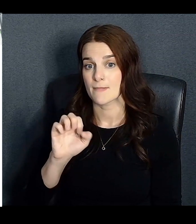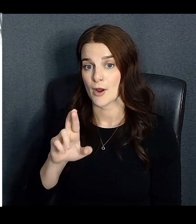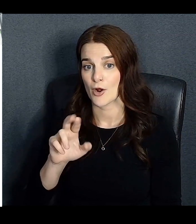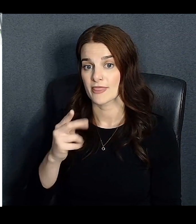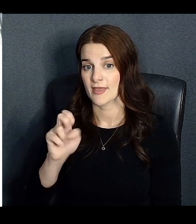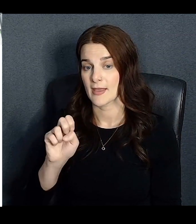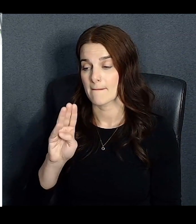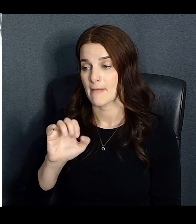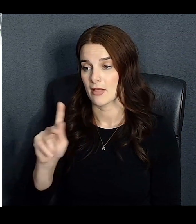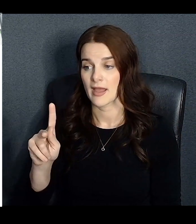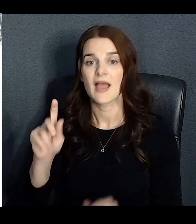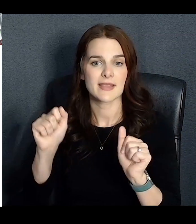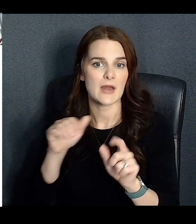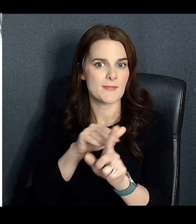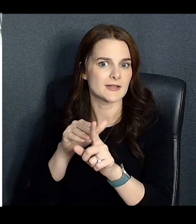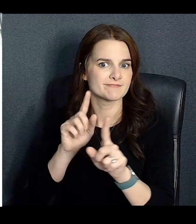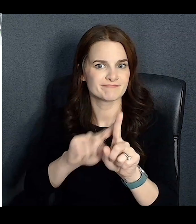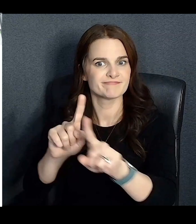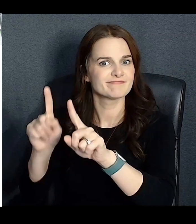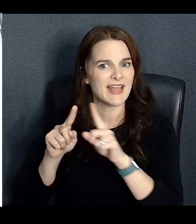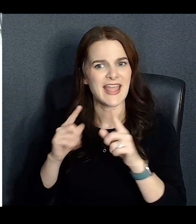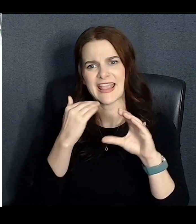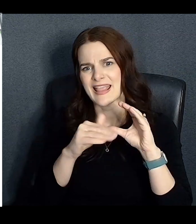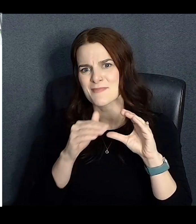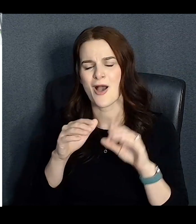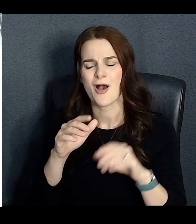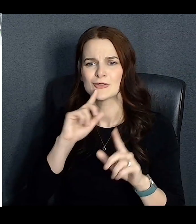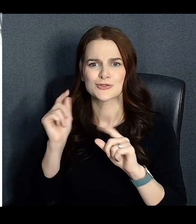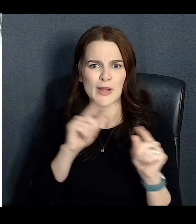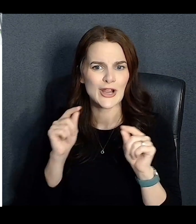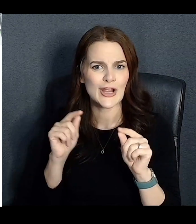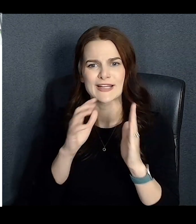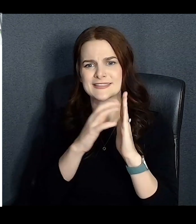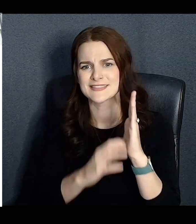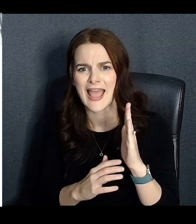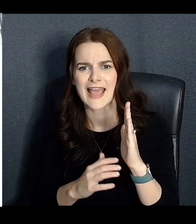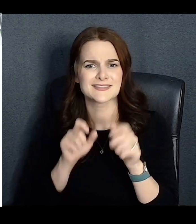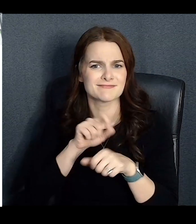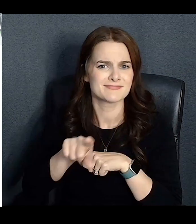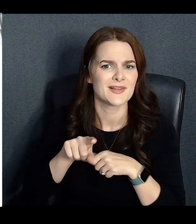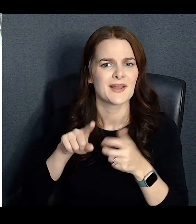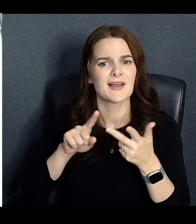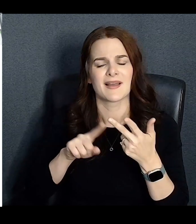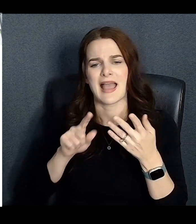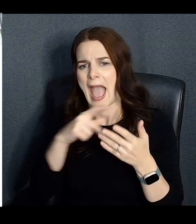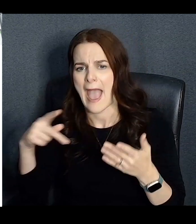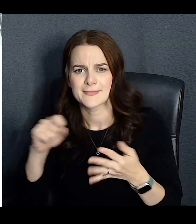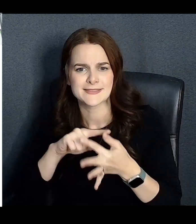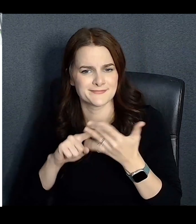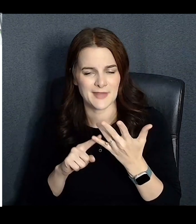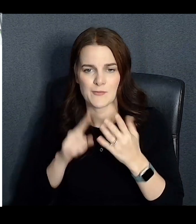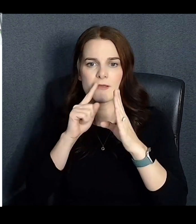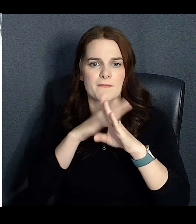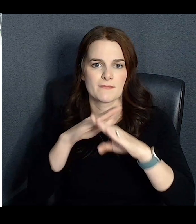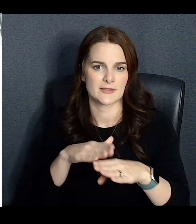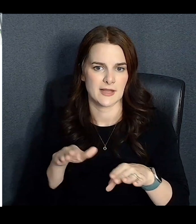that can send reminders via all kinds of platforms like email, text, Twitter, or mobile apps, and it breaks tasks down into subtext in a really helpful